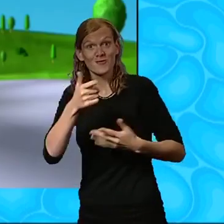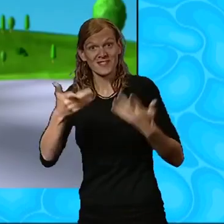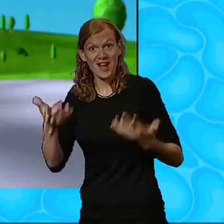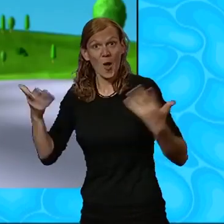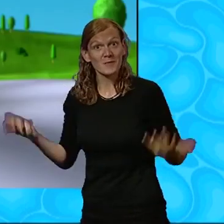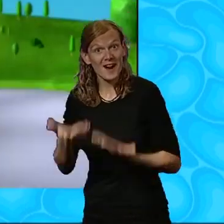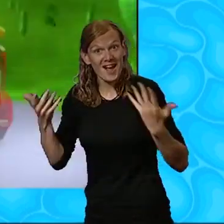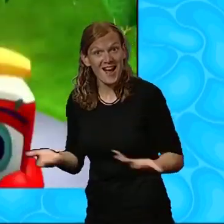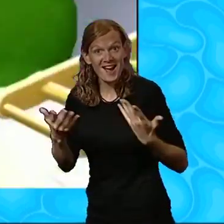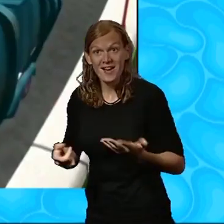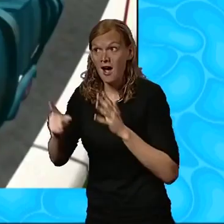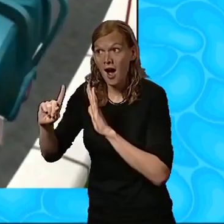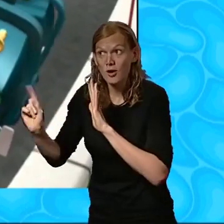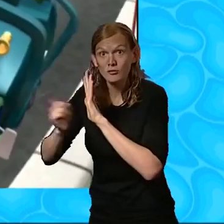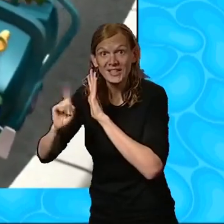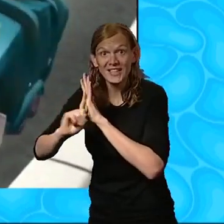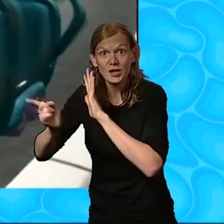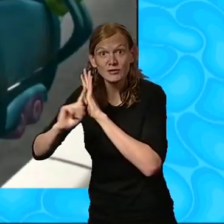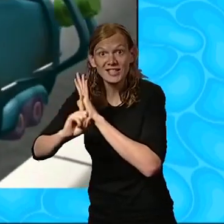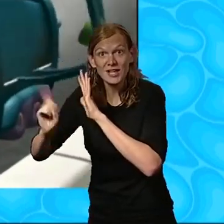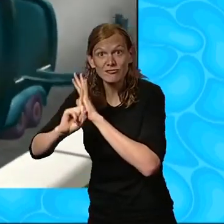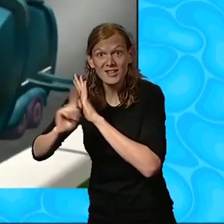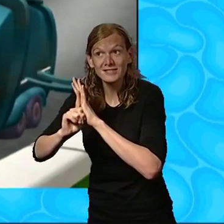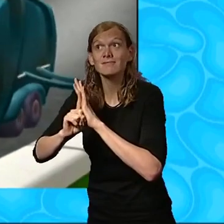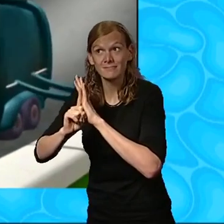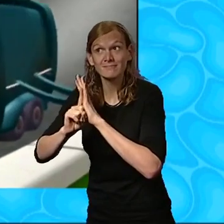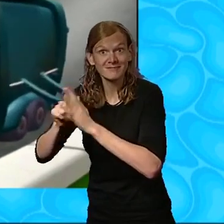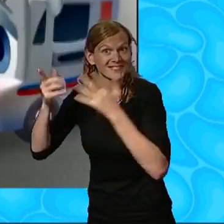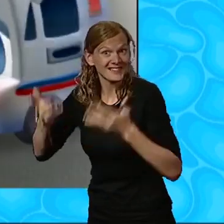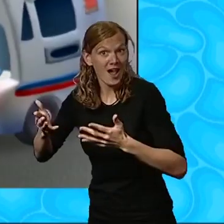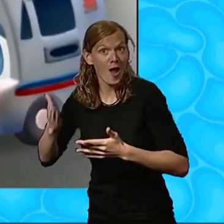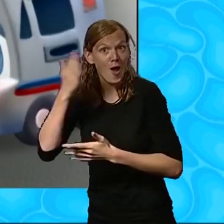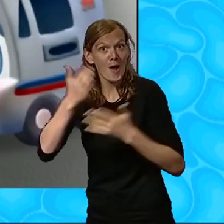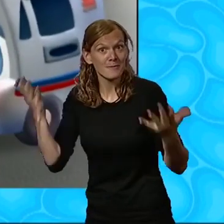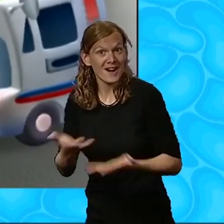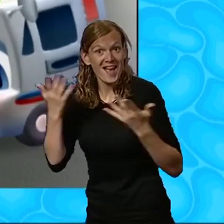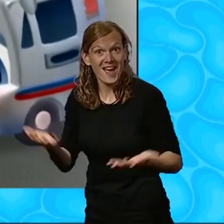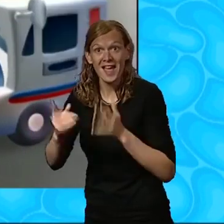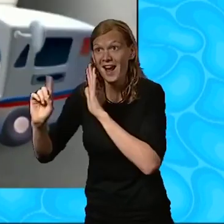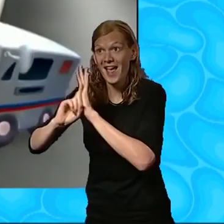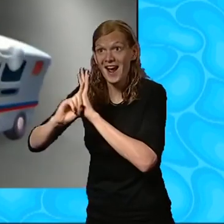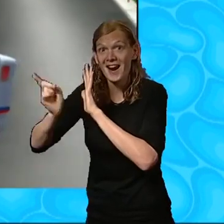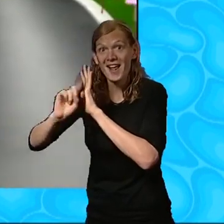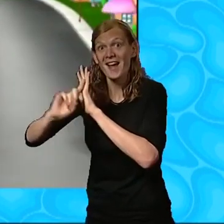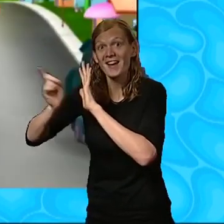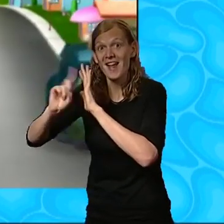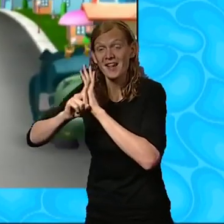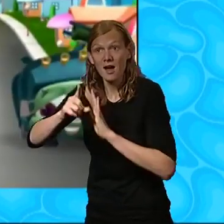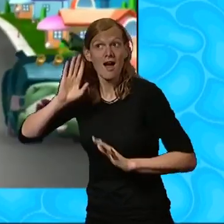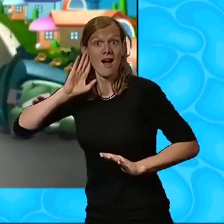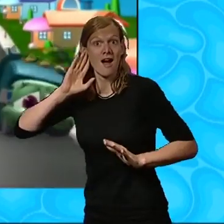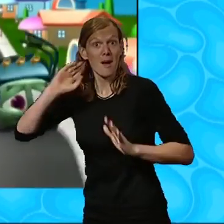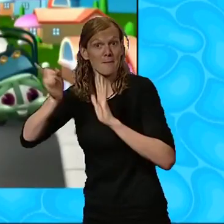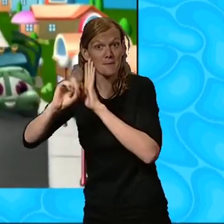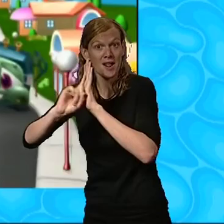comes Finley, it's time to play. Ring, ring, ring. Let's play with Finley. Clang, clang, clang. Hear the bell